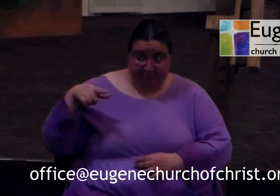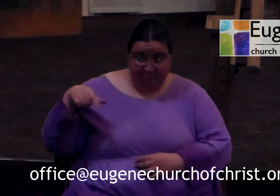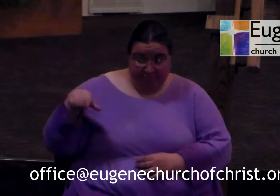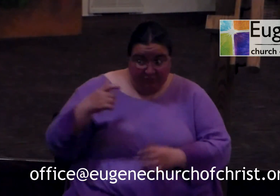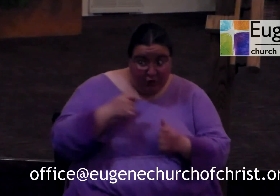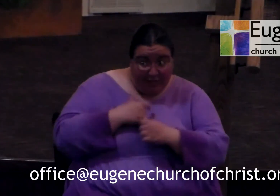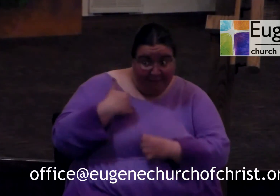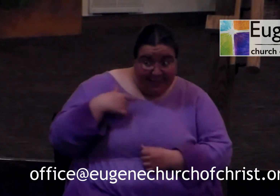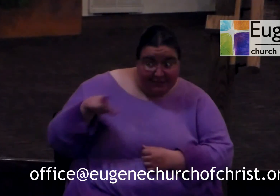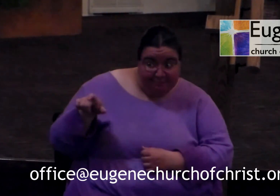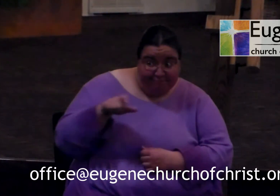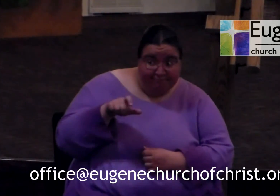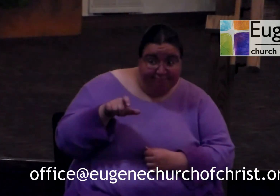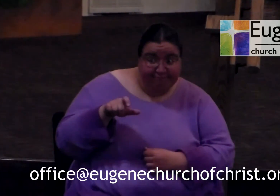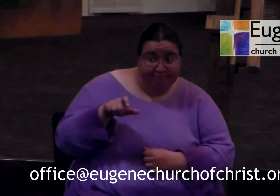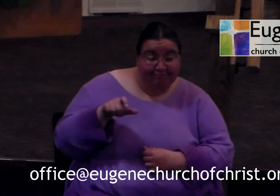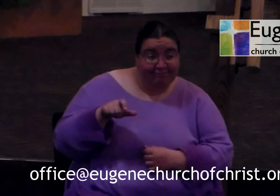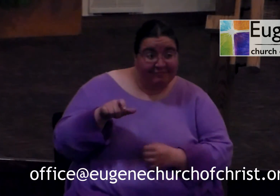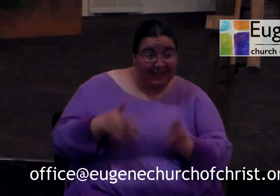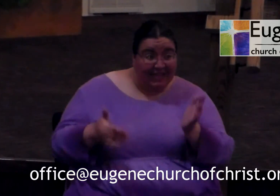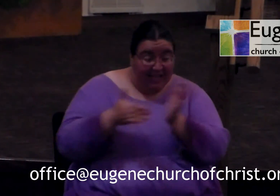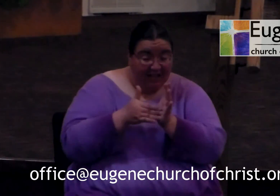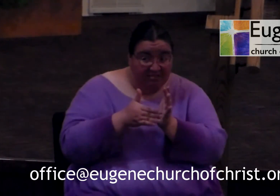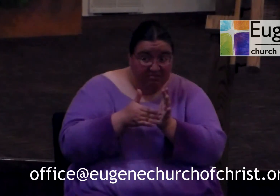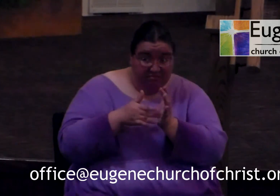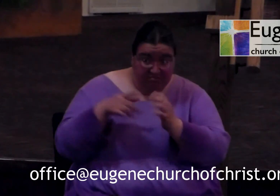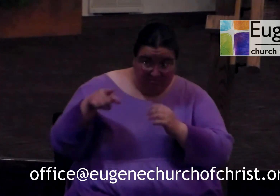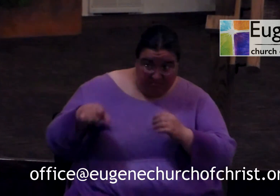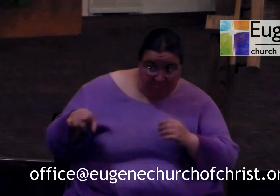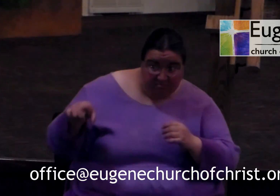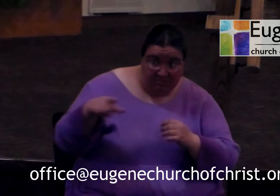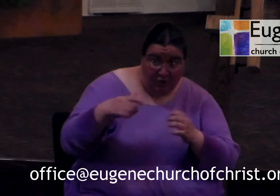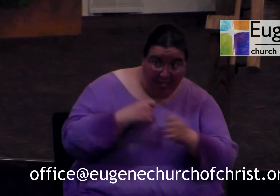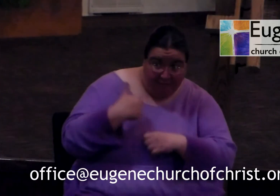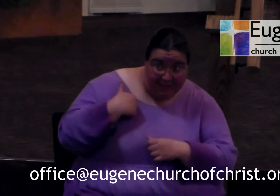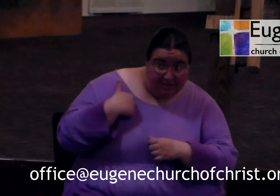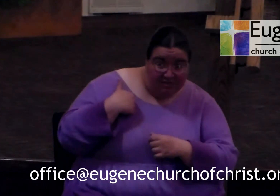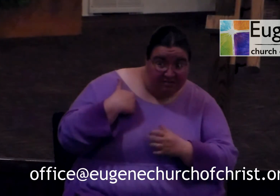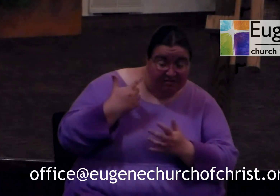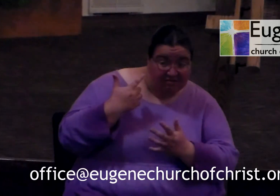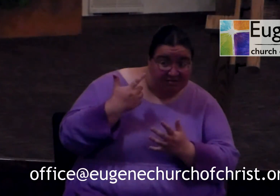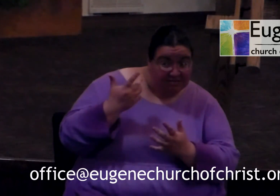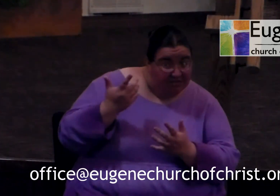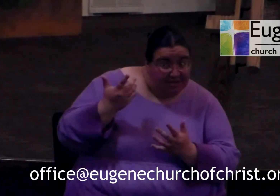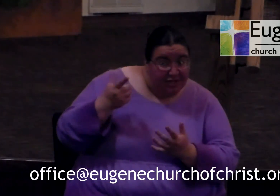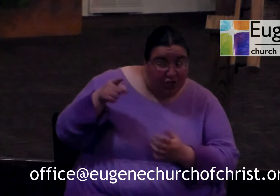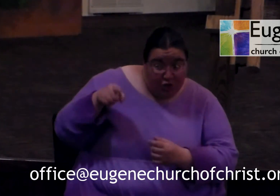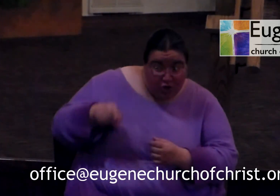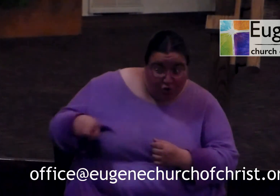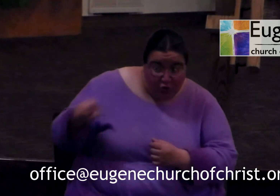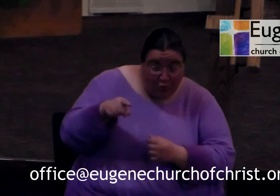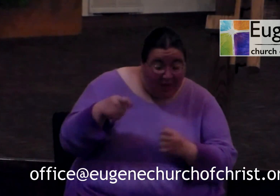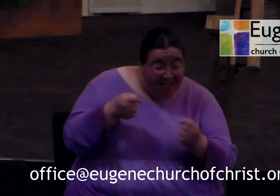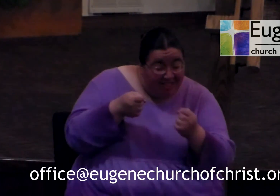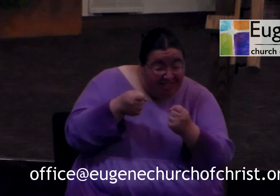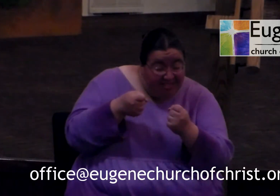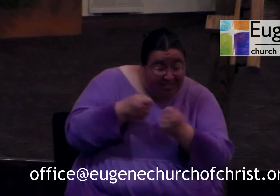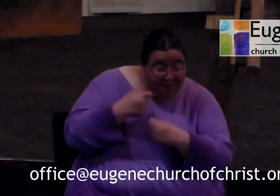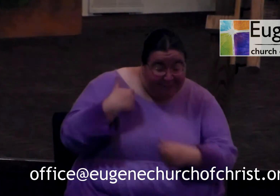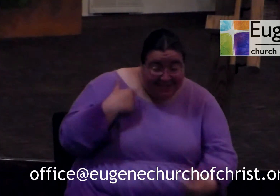And he would say to us again, do you love me? And again, do you love me? Then